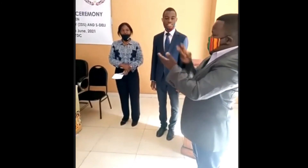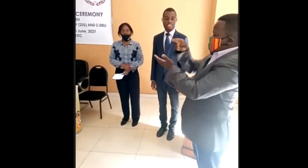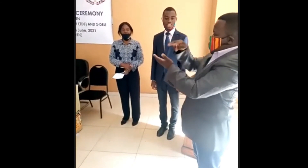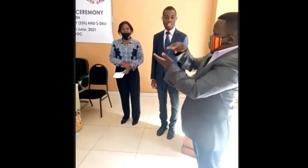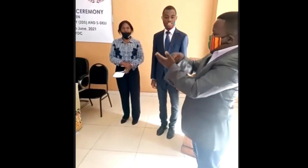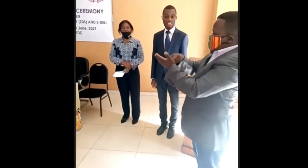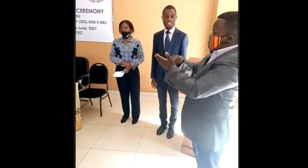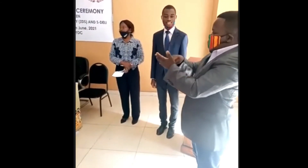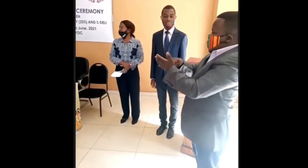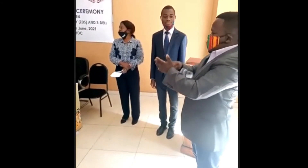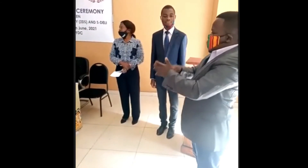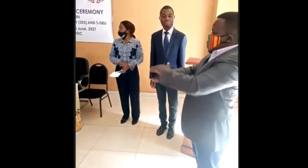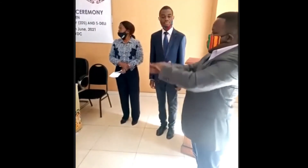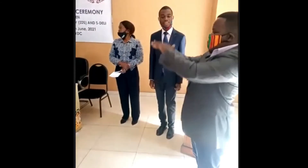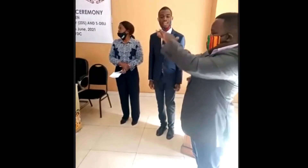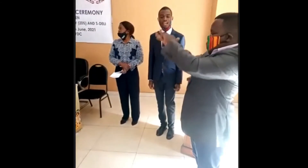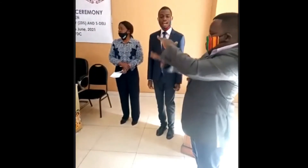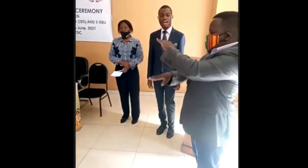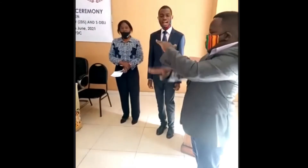we stand